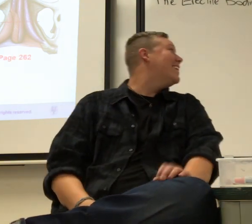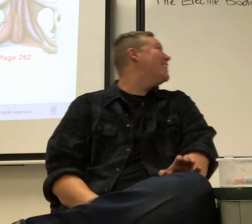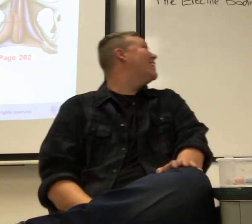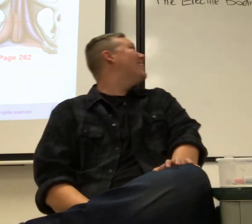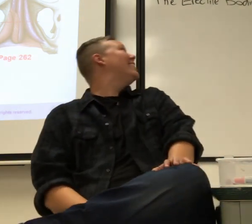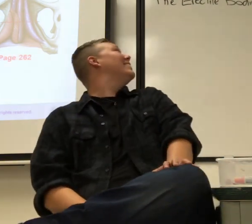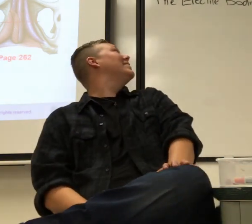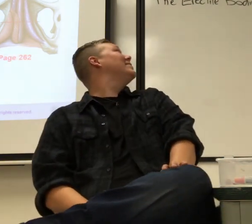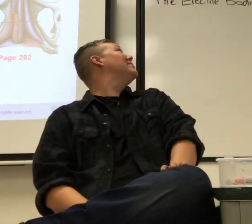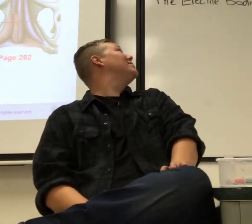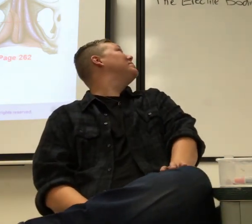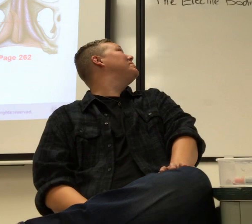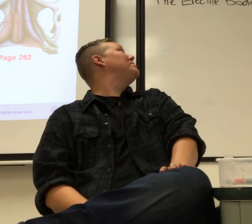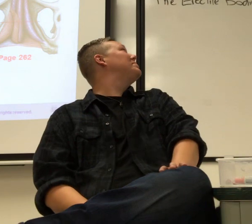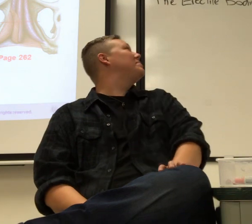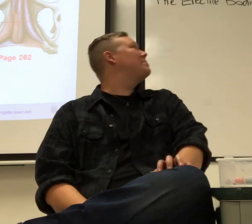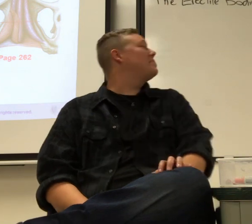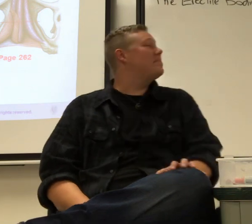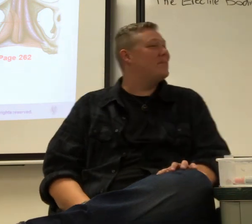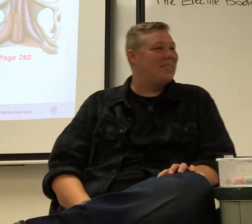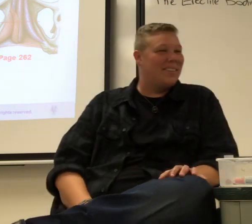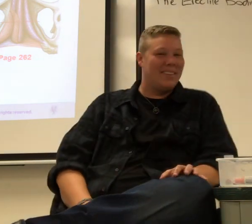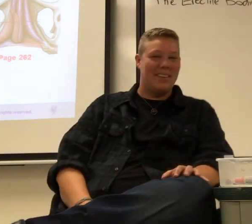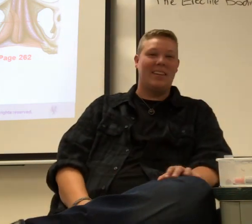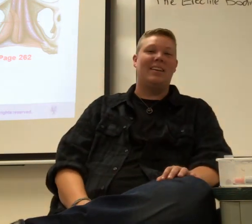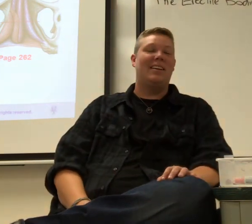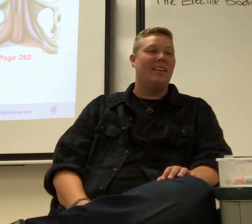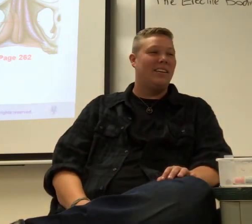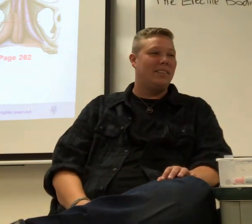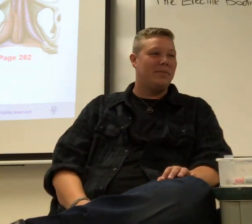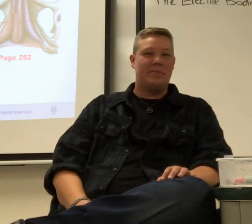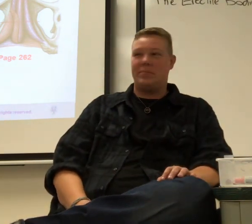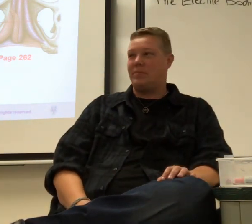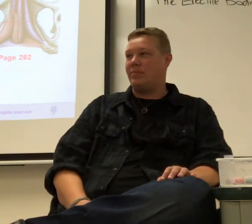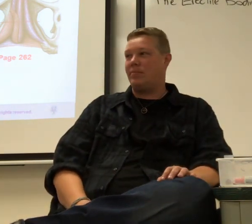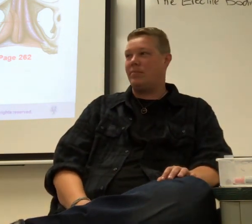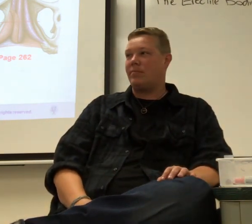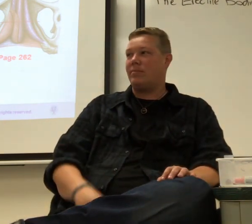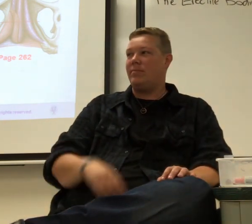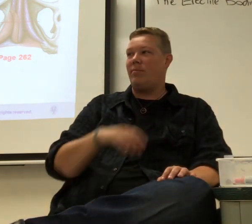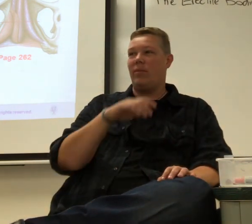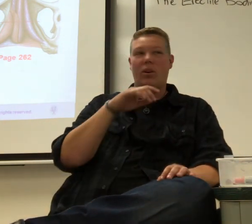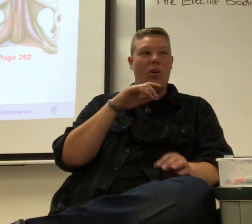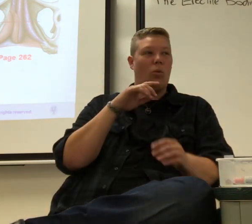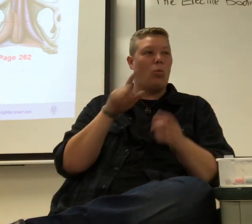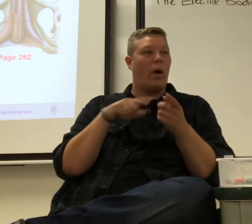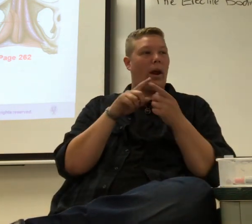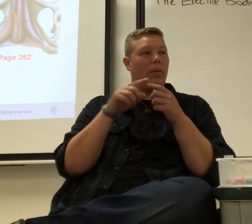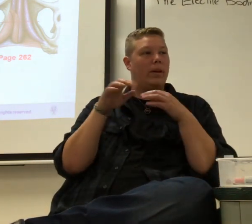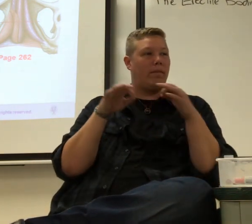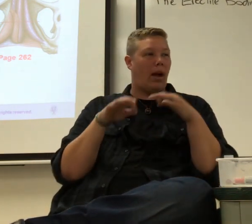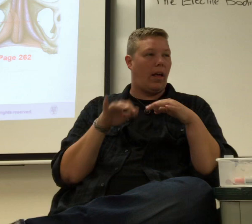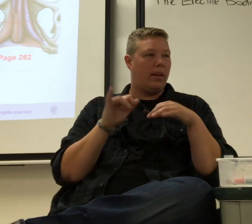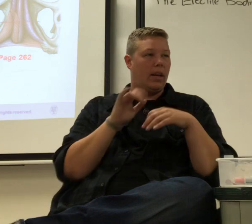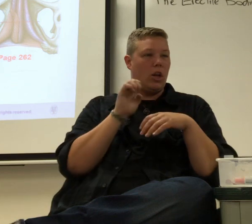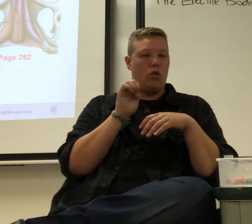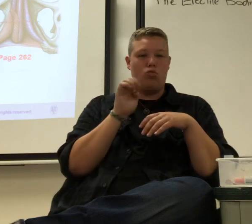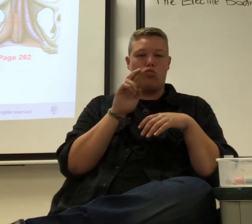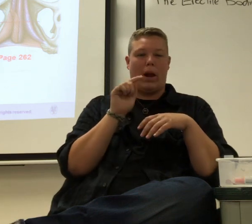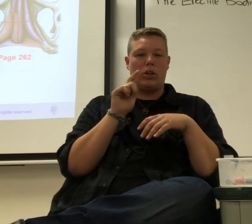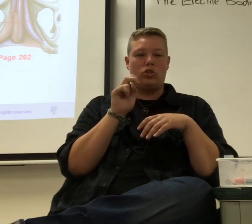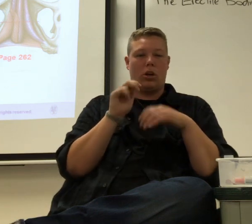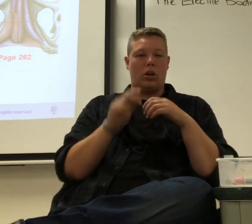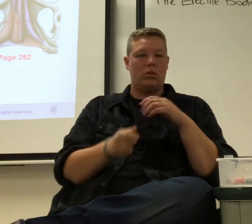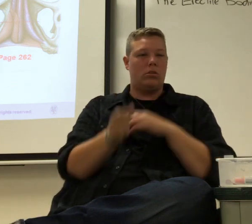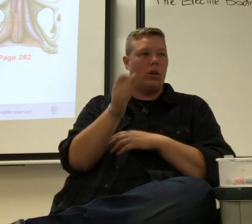vascularized, smooth muscle. When I defined erection, I said that the penis